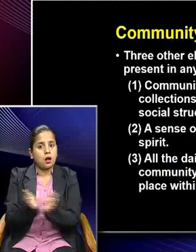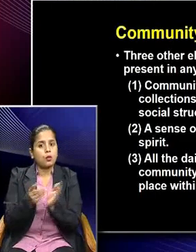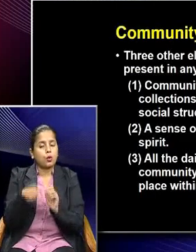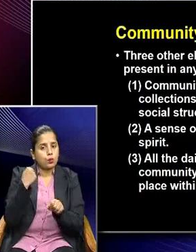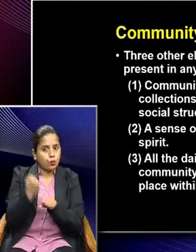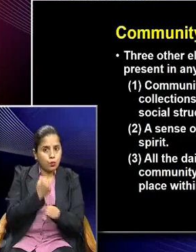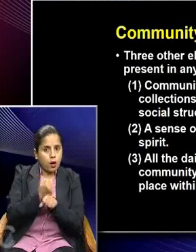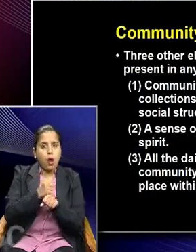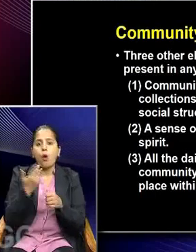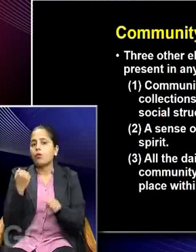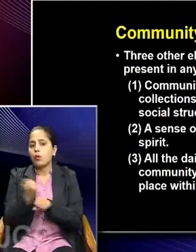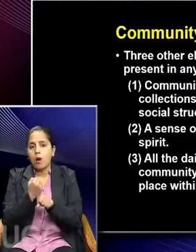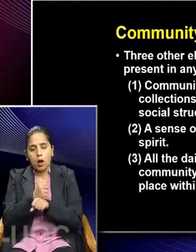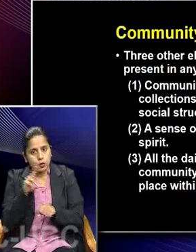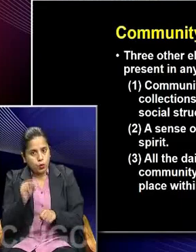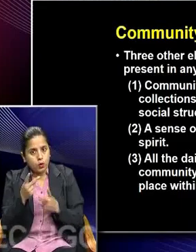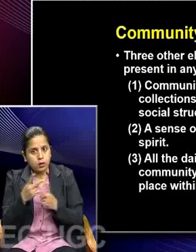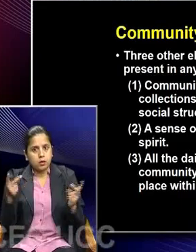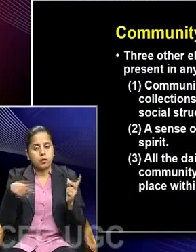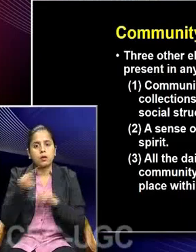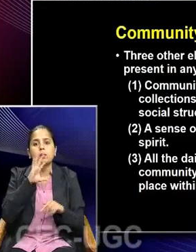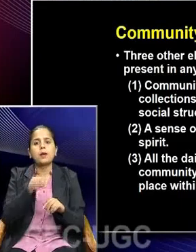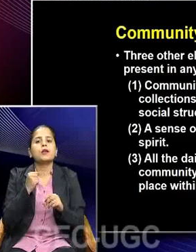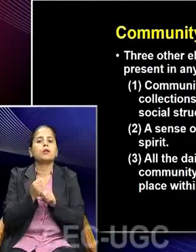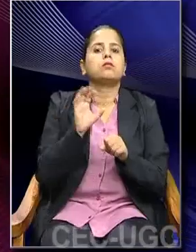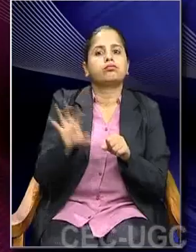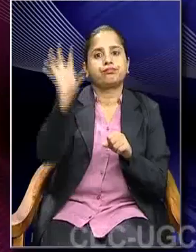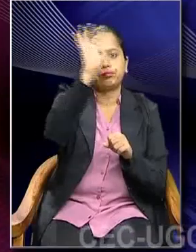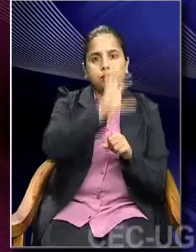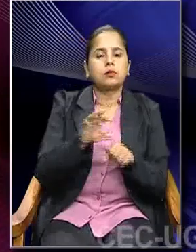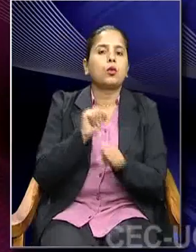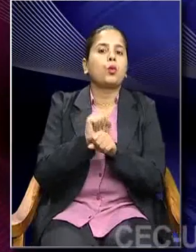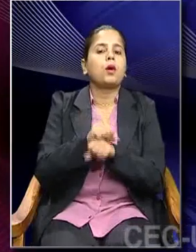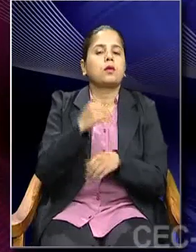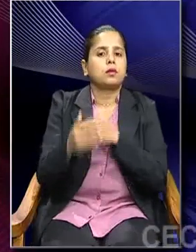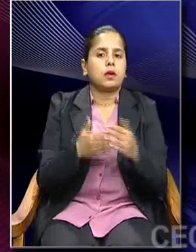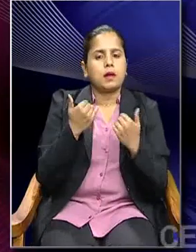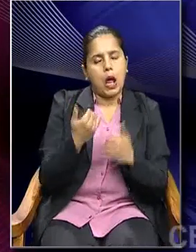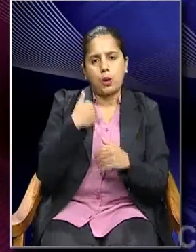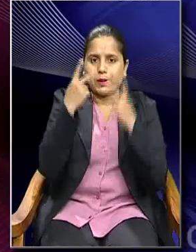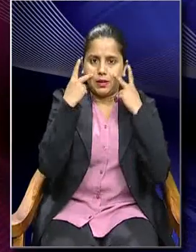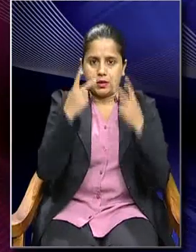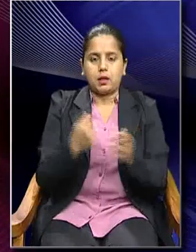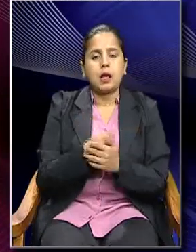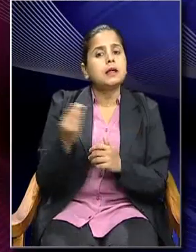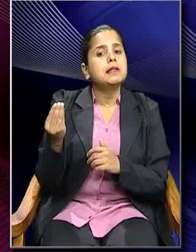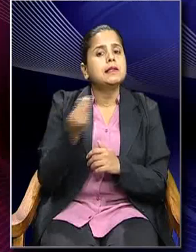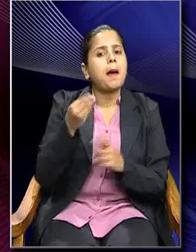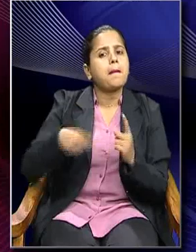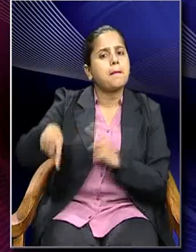and non-work, takes place within the geographical area. Now let us look at some of